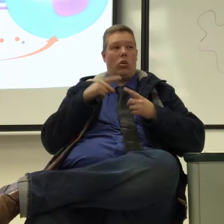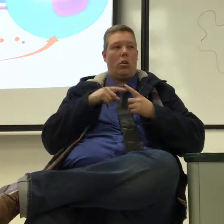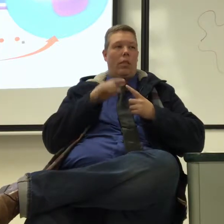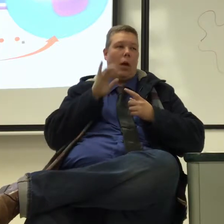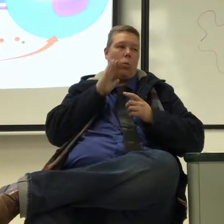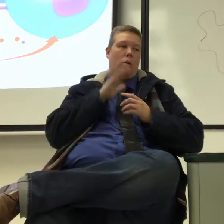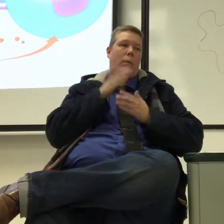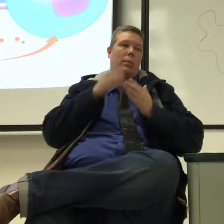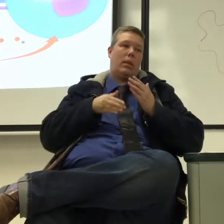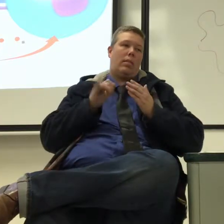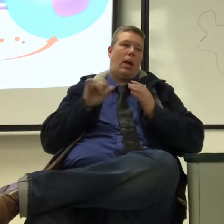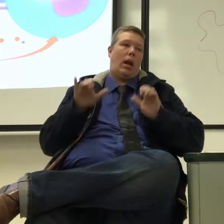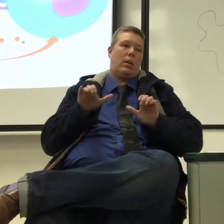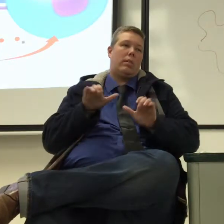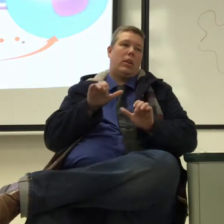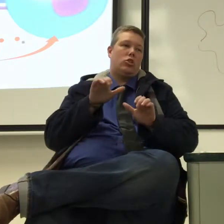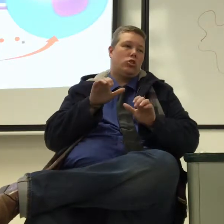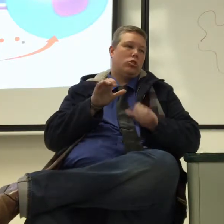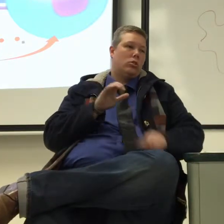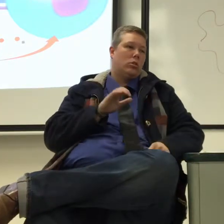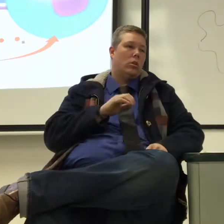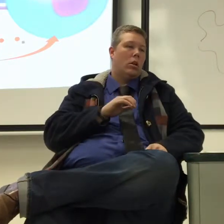IL-1. We'll call this signal 2